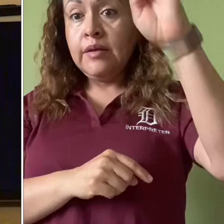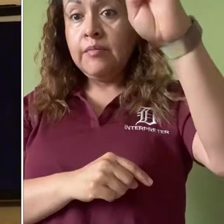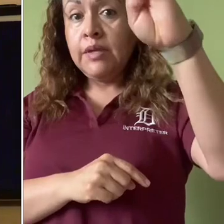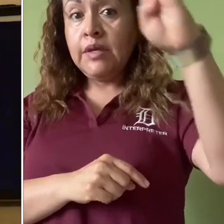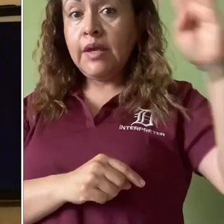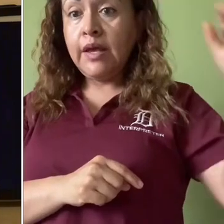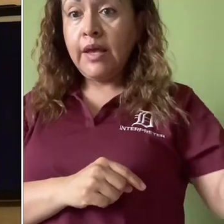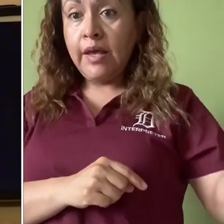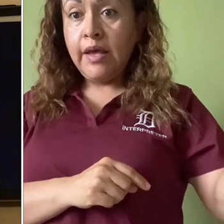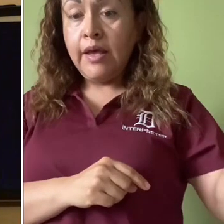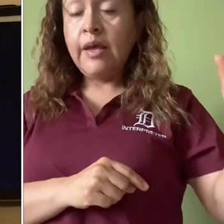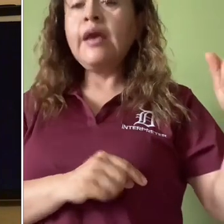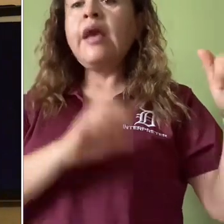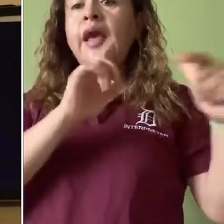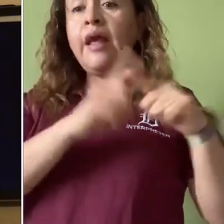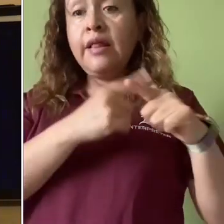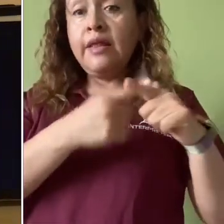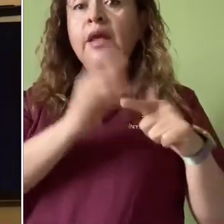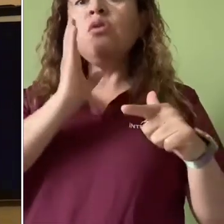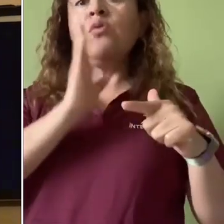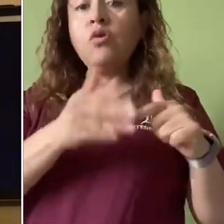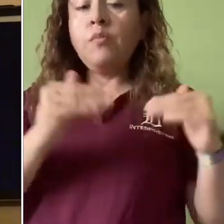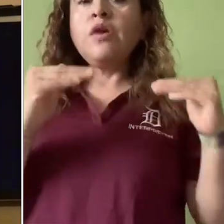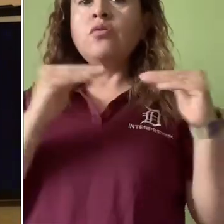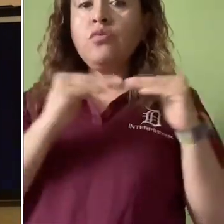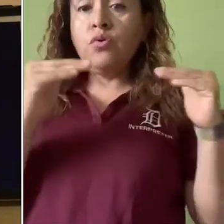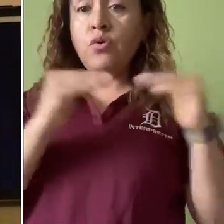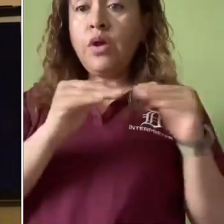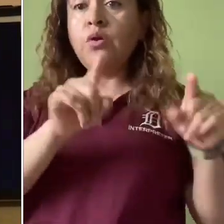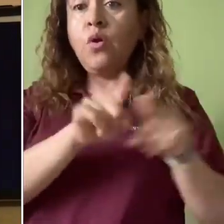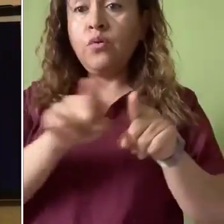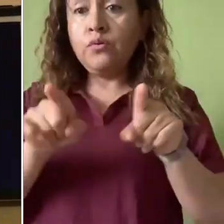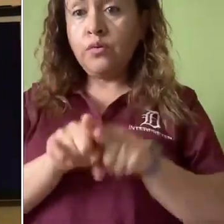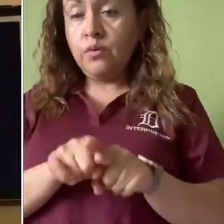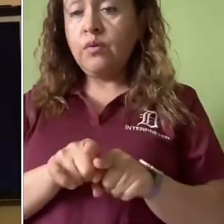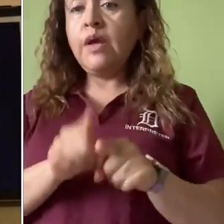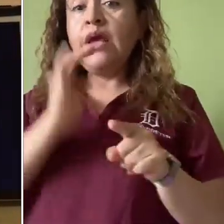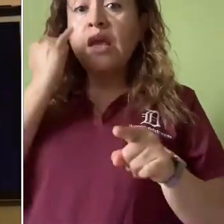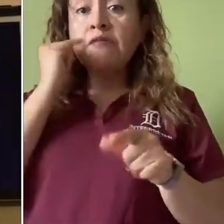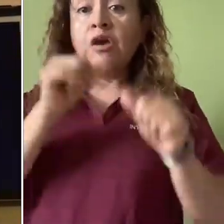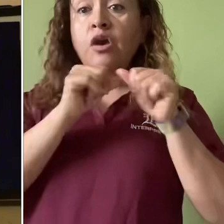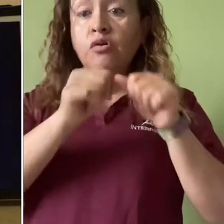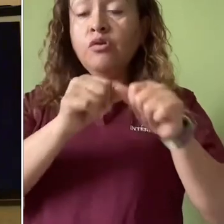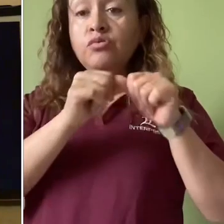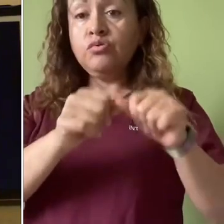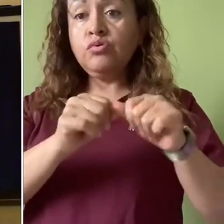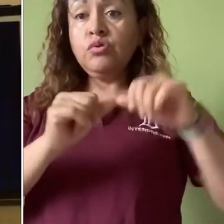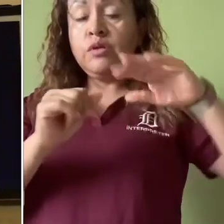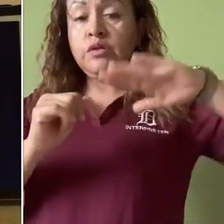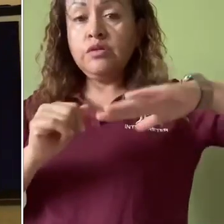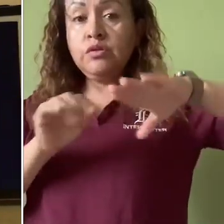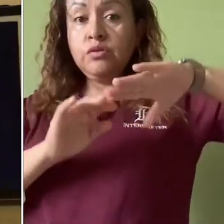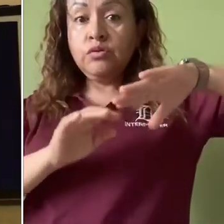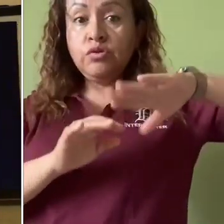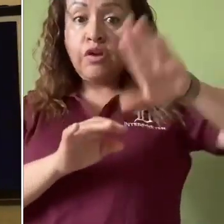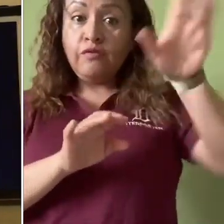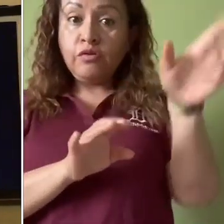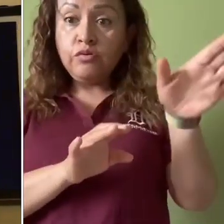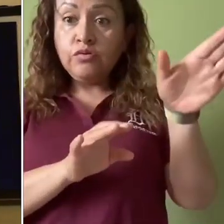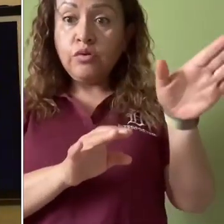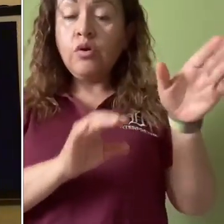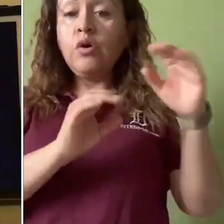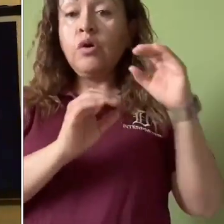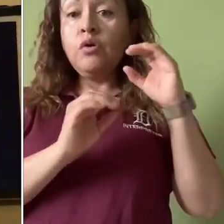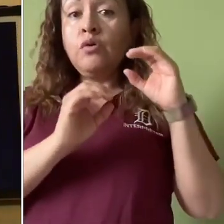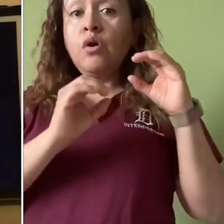this transversal right over here, and these are alternate interior angles, and they are going to be congruent. Or you could say that if you continue this transversal,